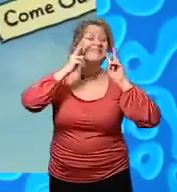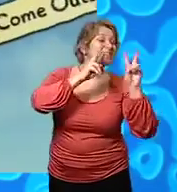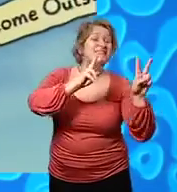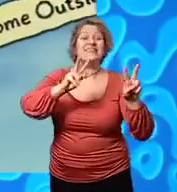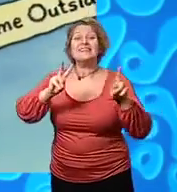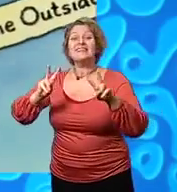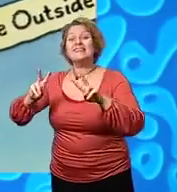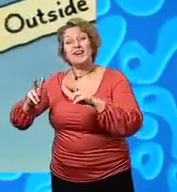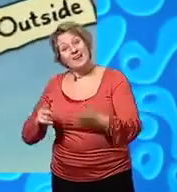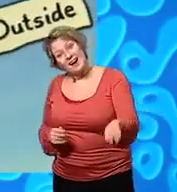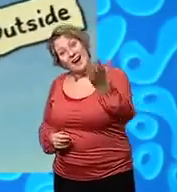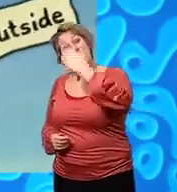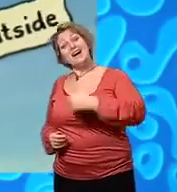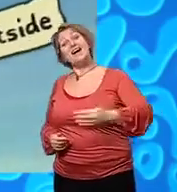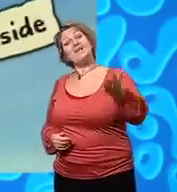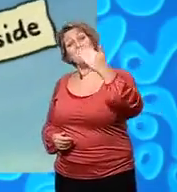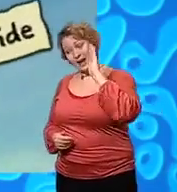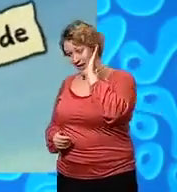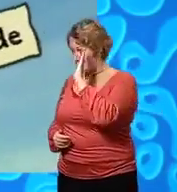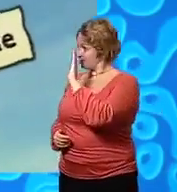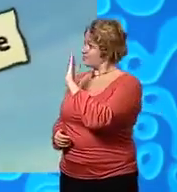to see, so come